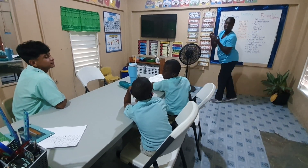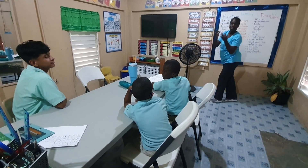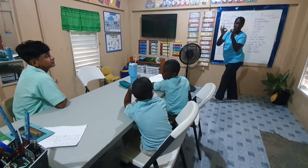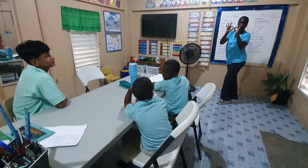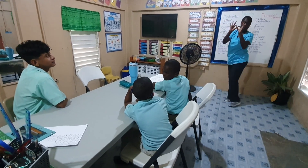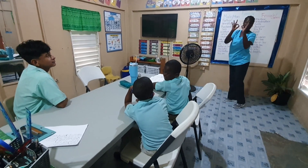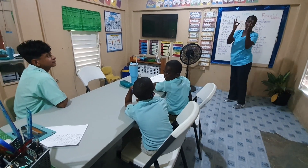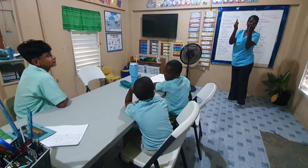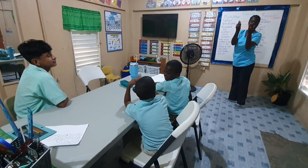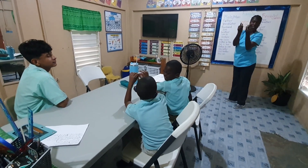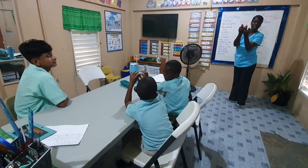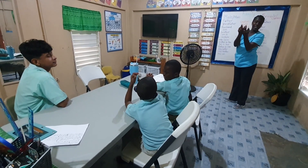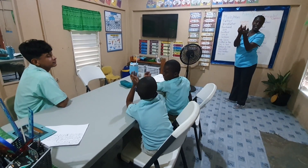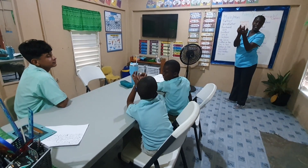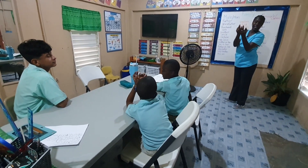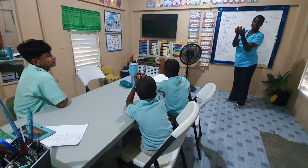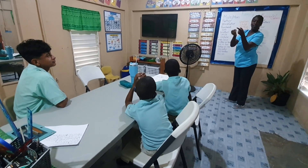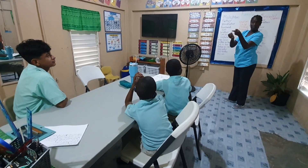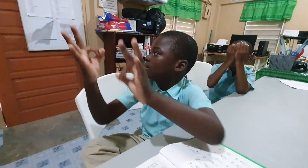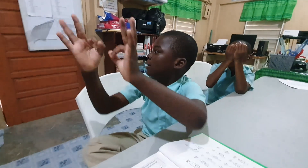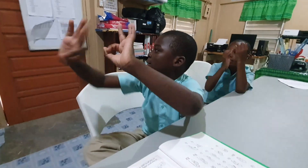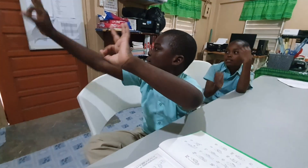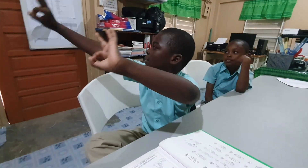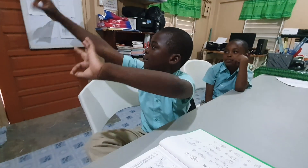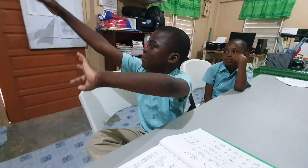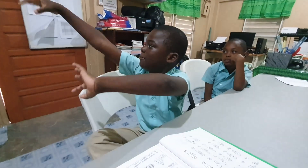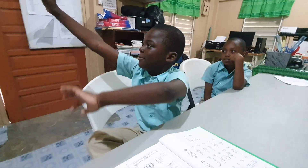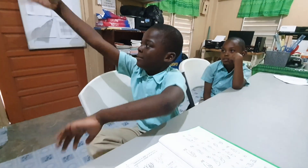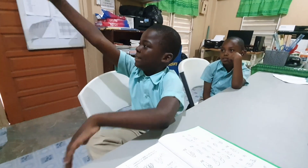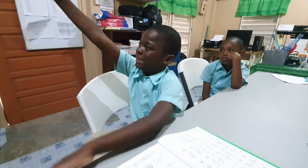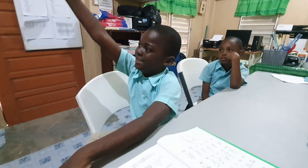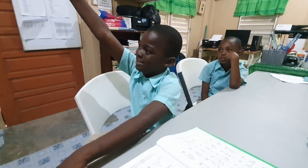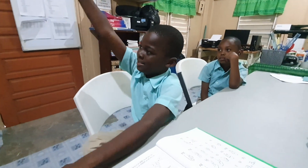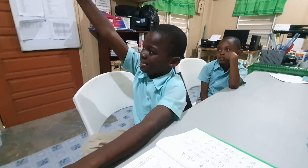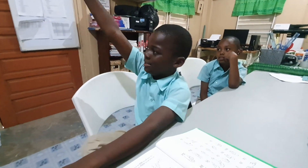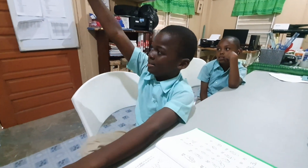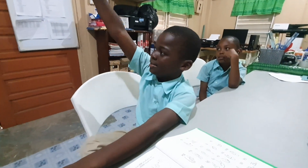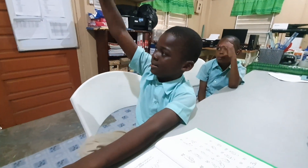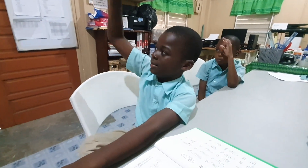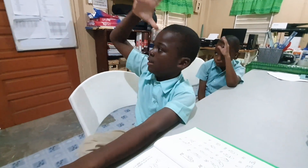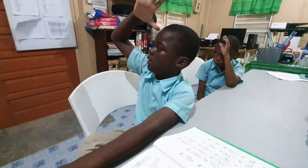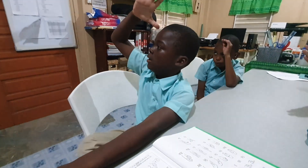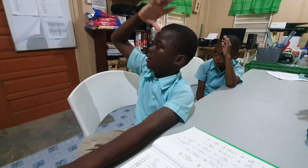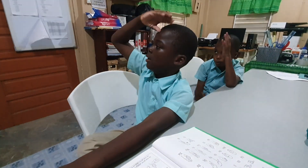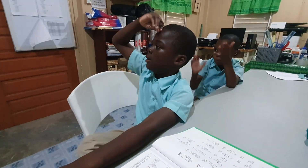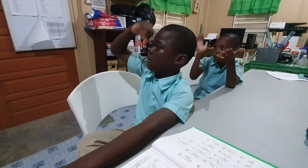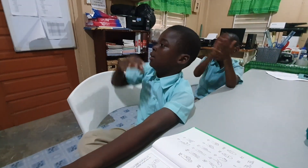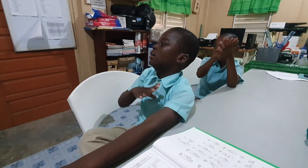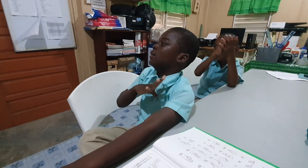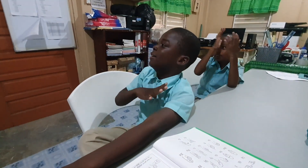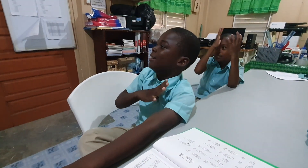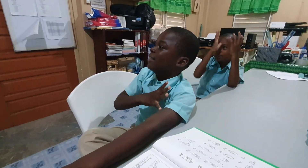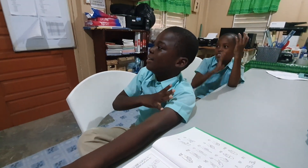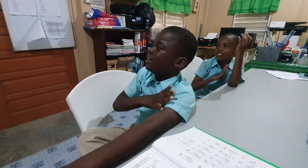aren't enough qualified interpreters, and the salary offered for the position isn't attractive enough for them.